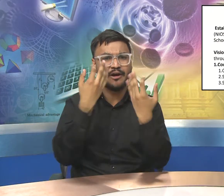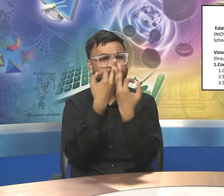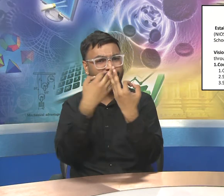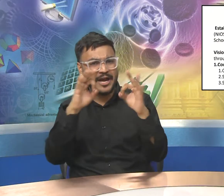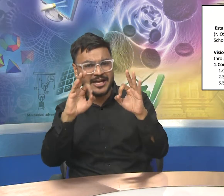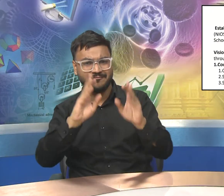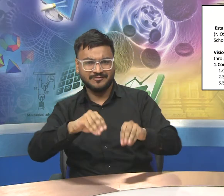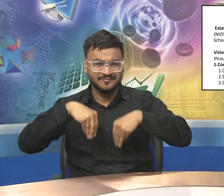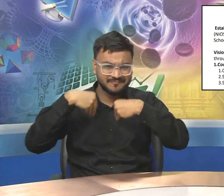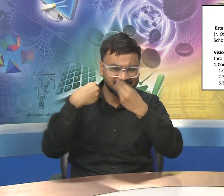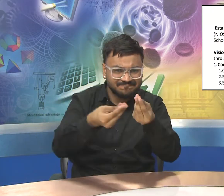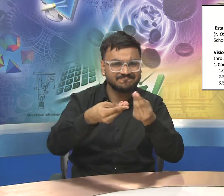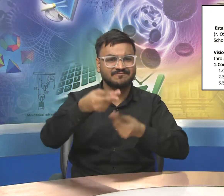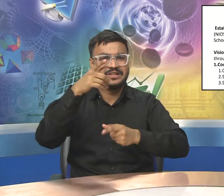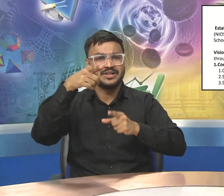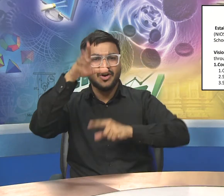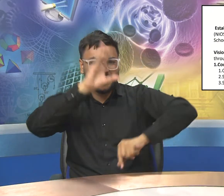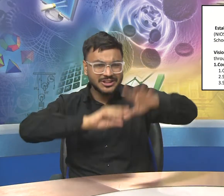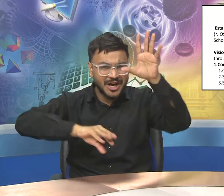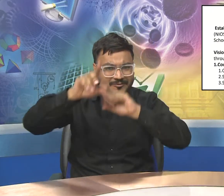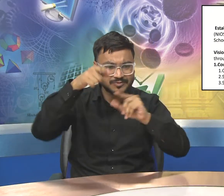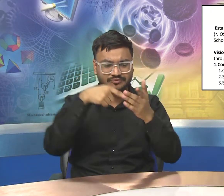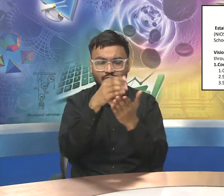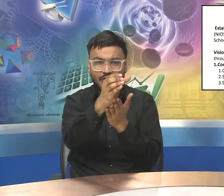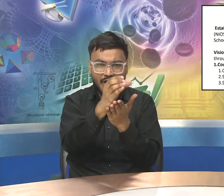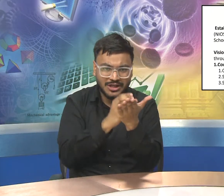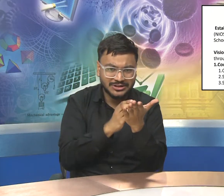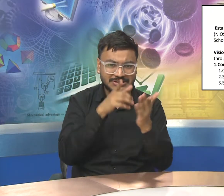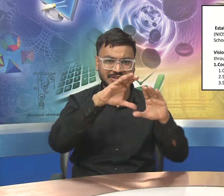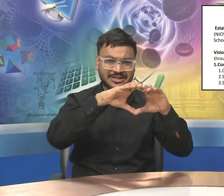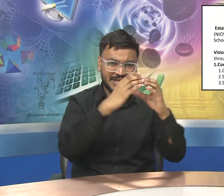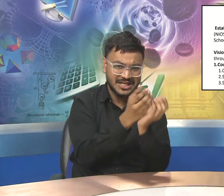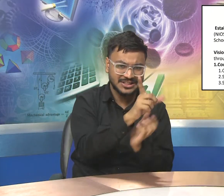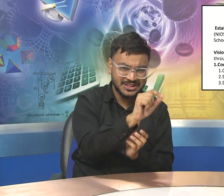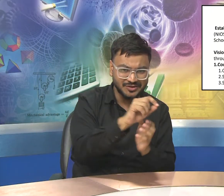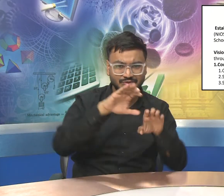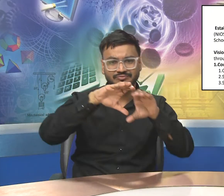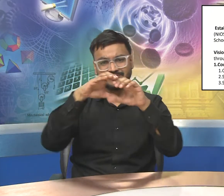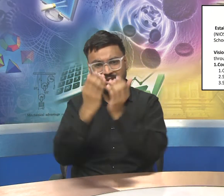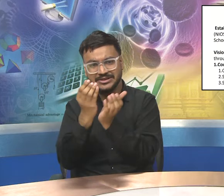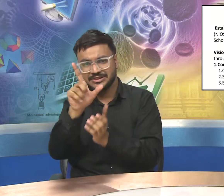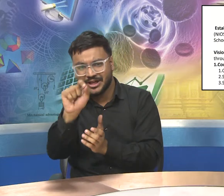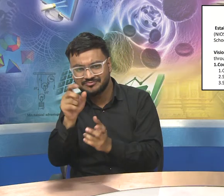and barrier-free education through open and distance learning.